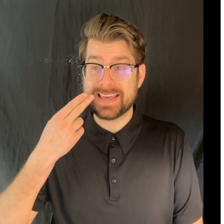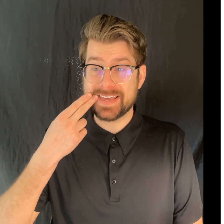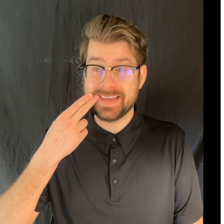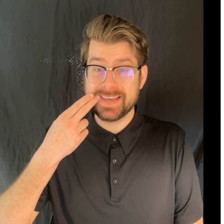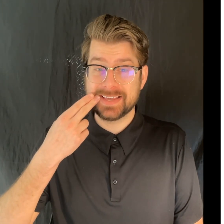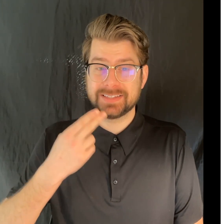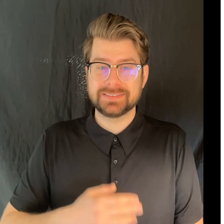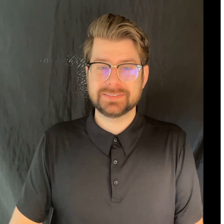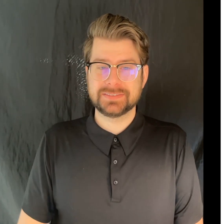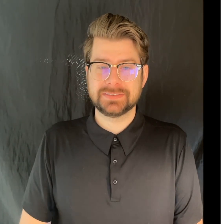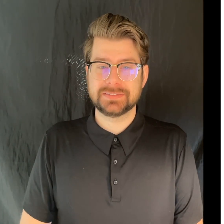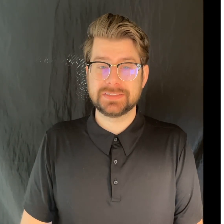lackey,